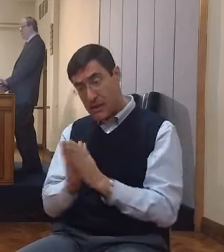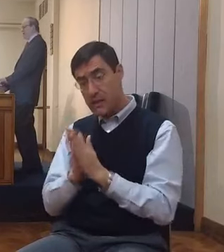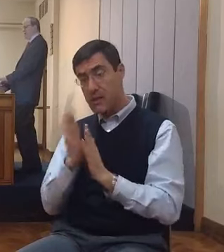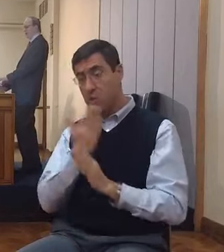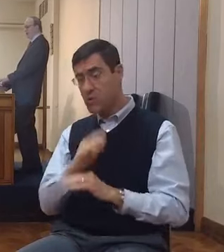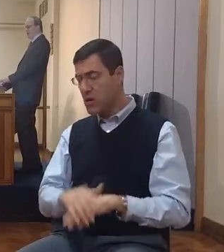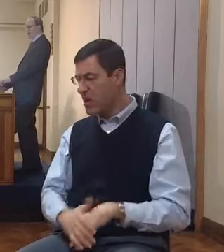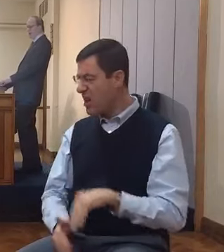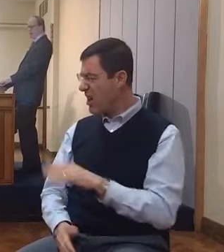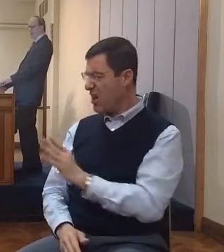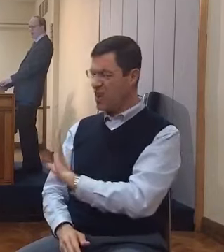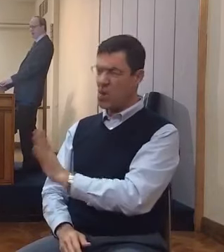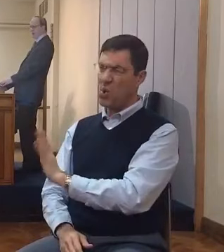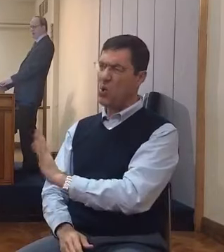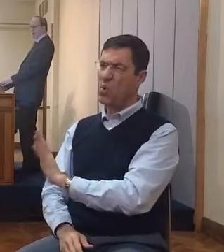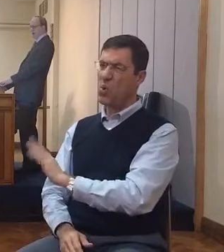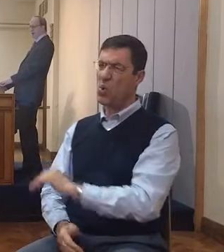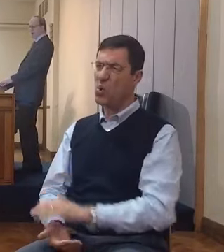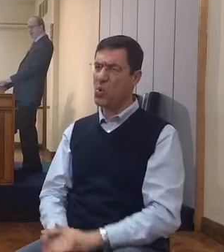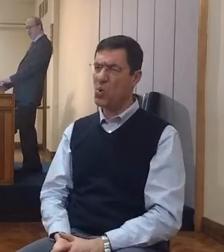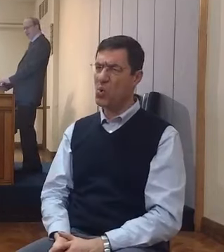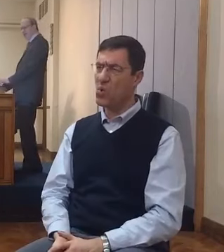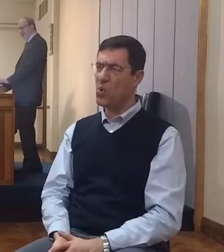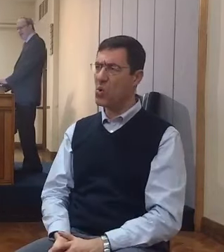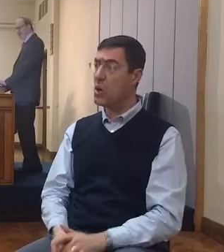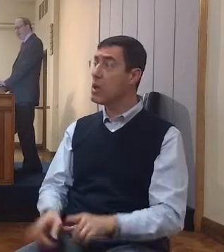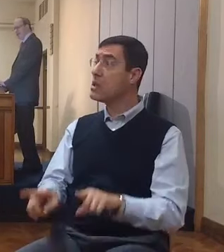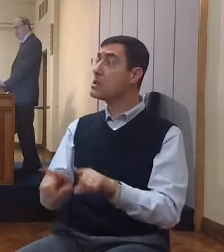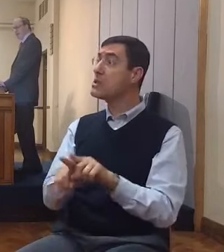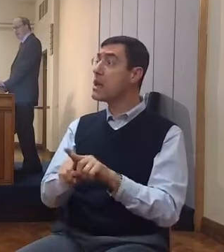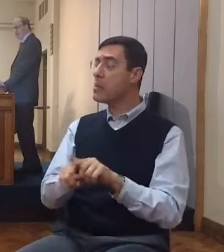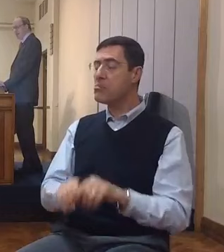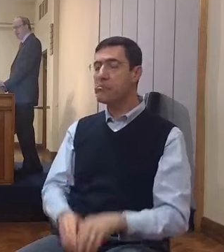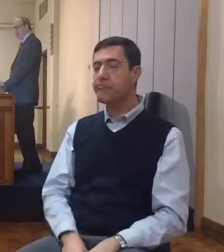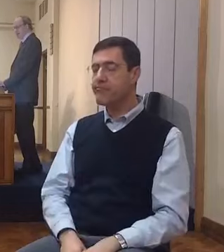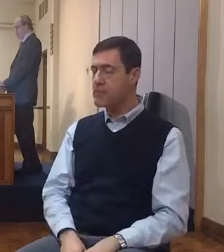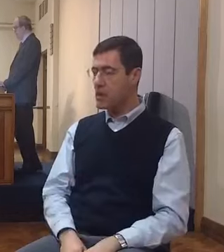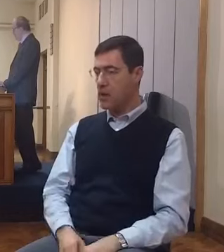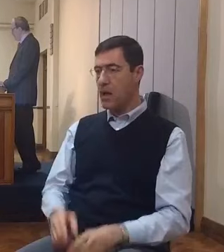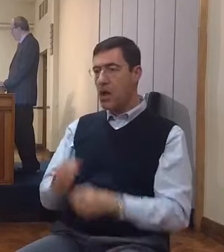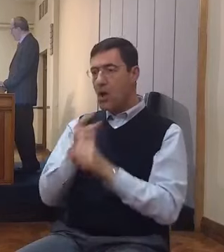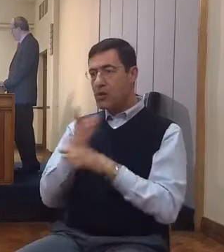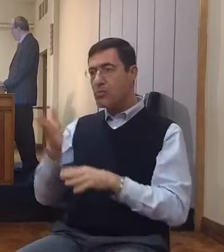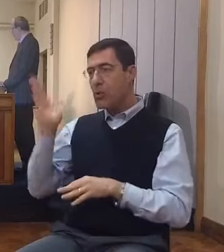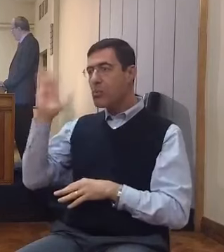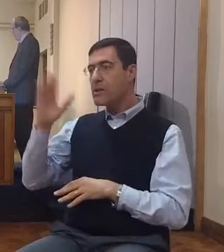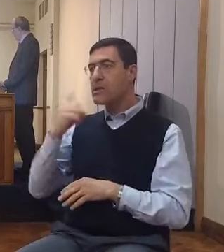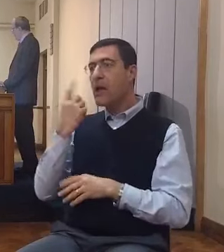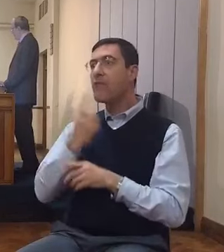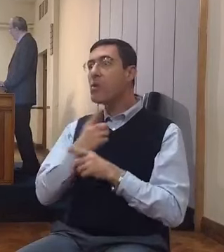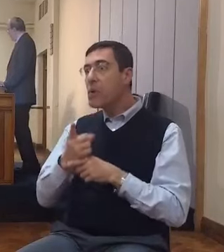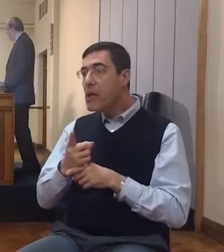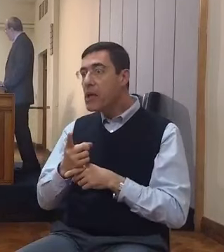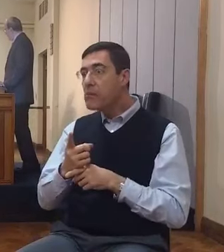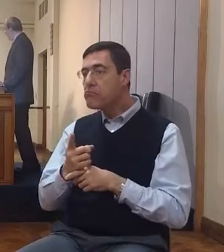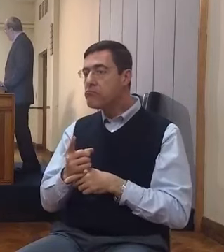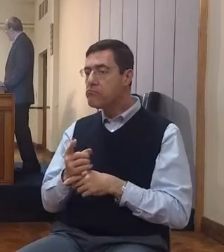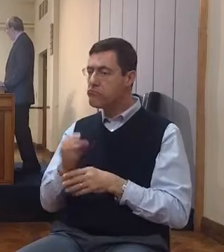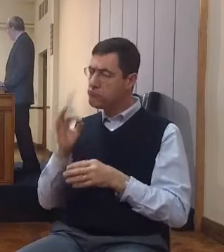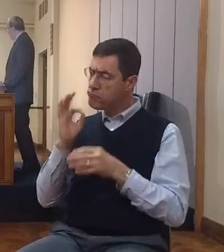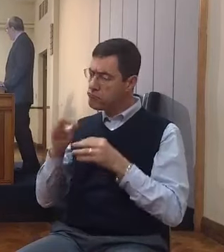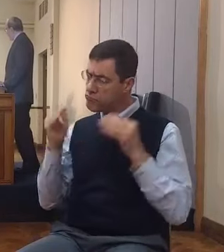The preaching of the gospel, every week, a specific,